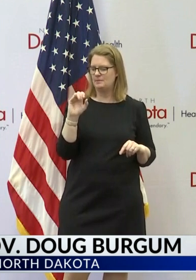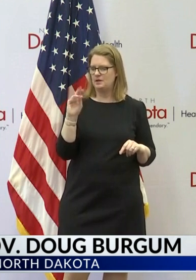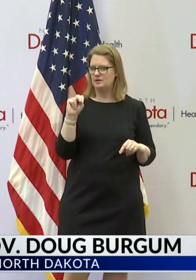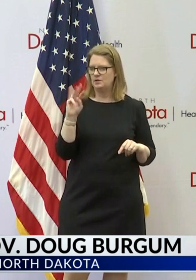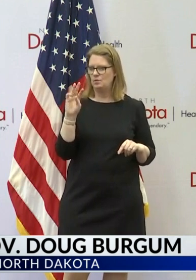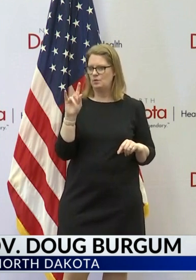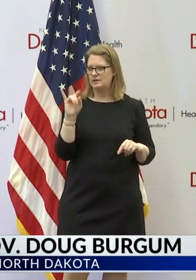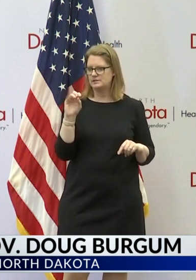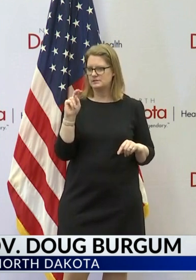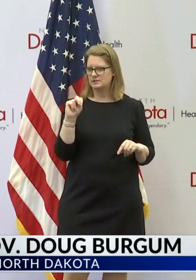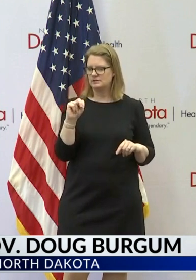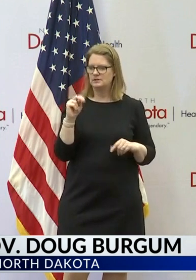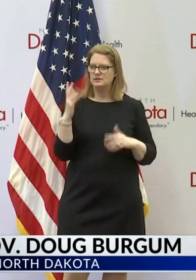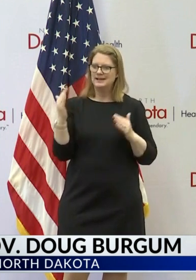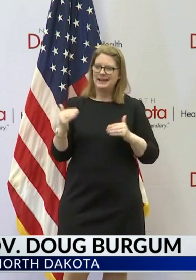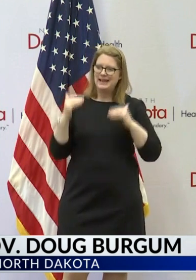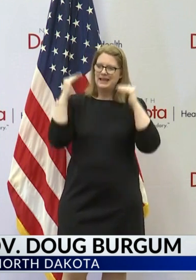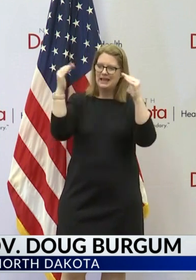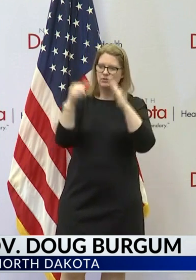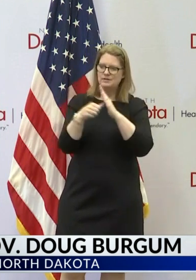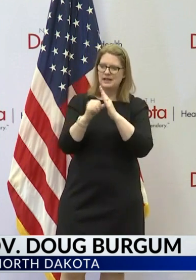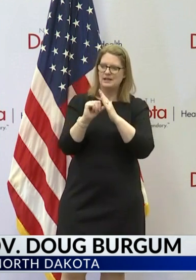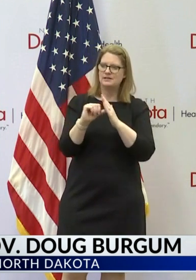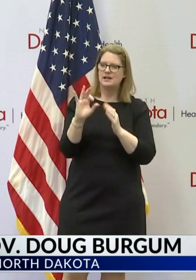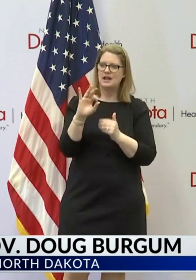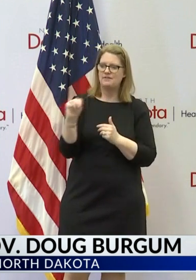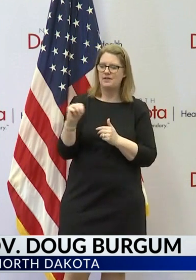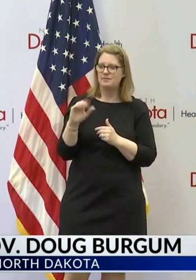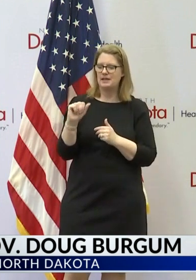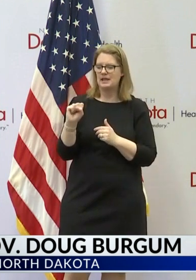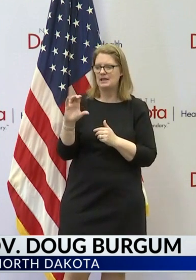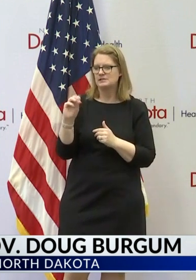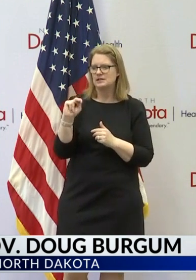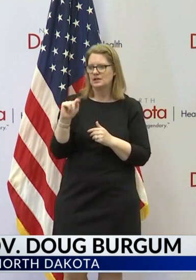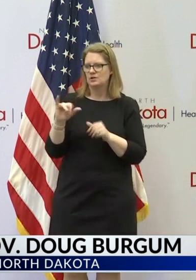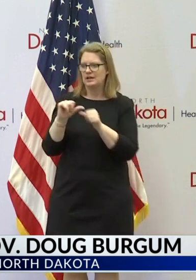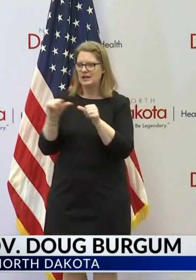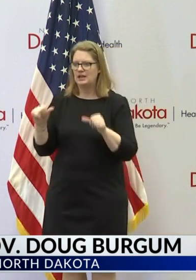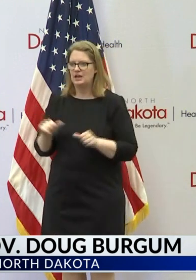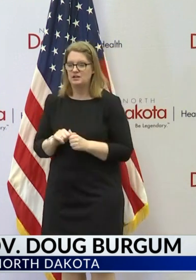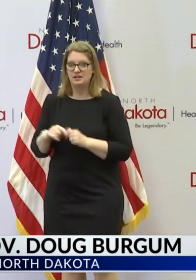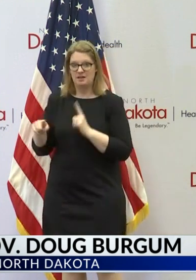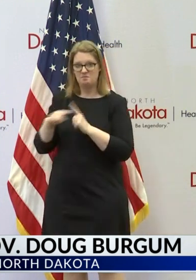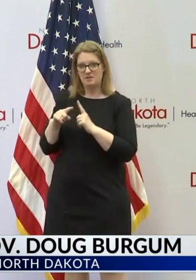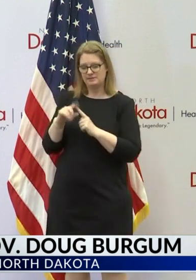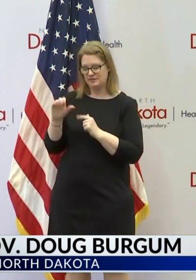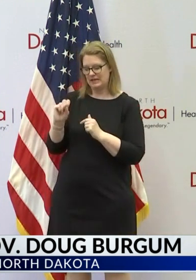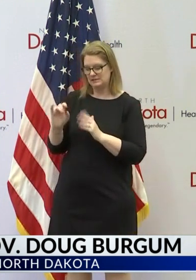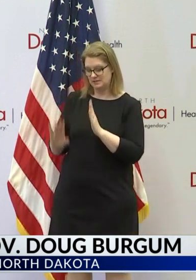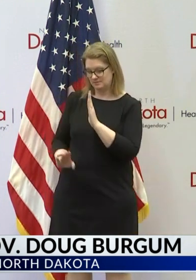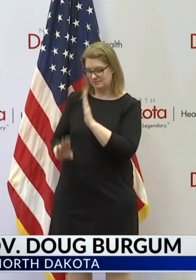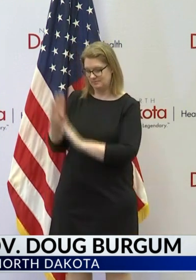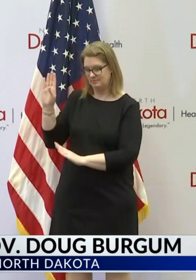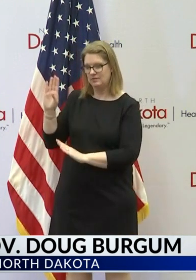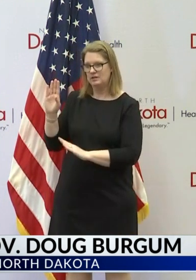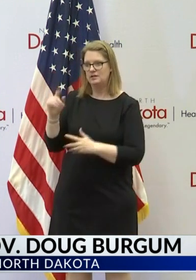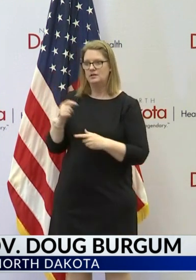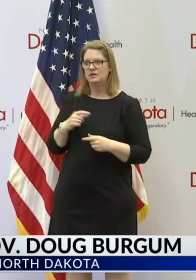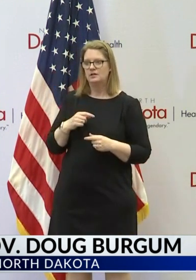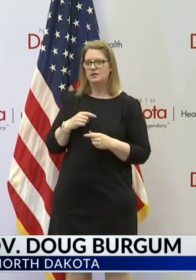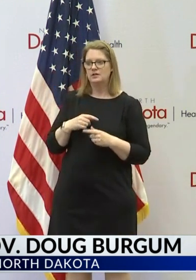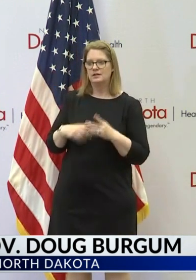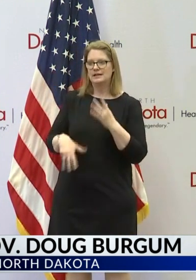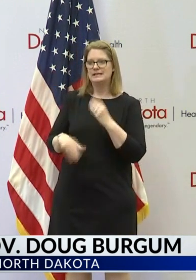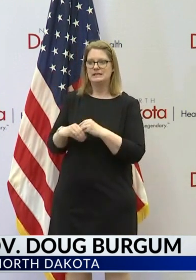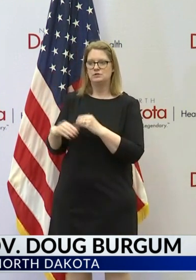With the increased emphasis on the Fargo-Cass County area and an uptick of positive cases, are you considering applying